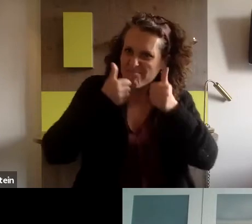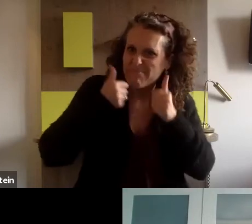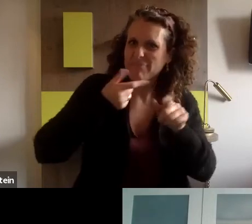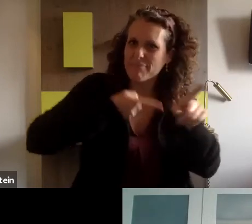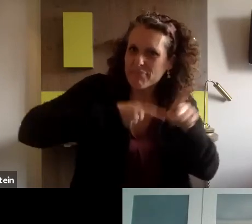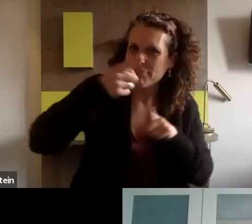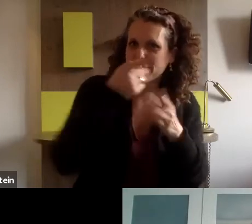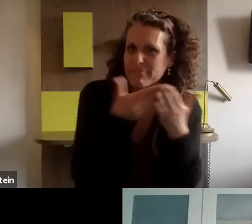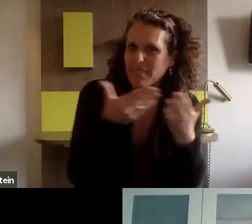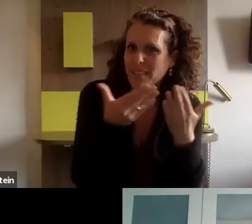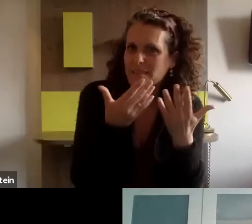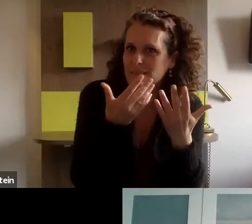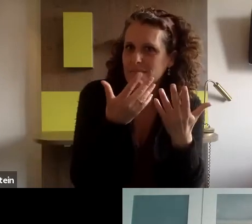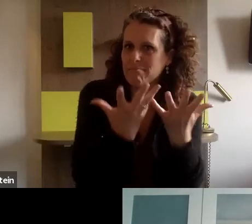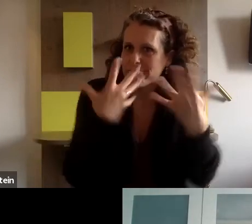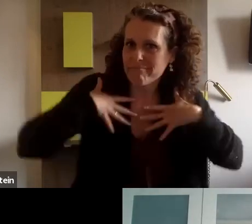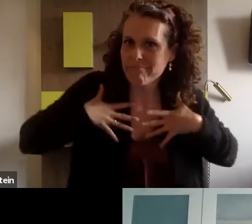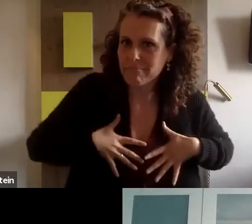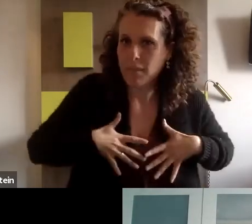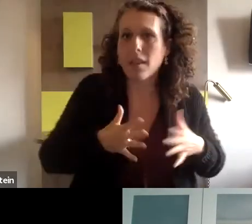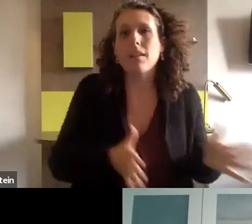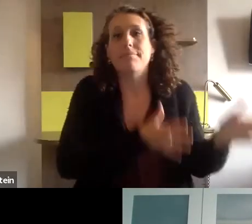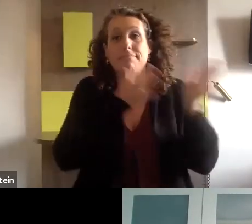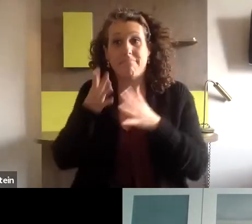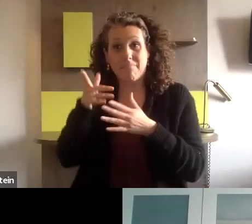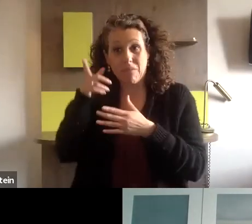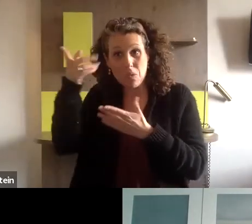any recommendations for reading that she could do?